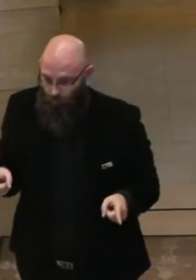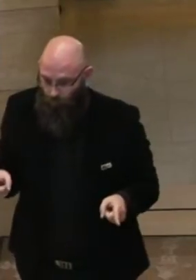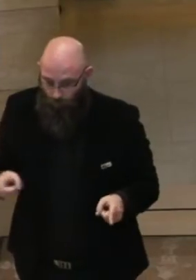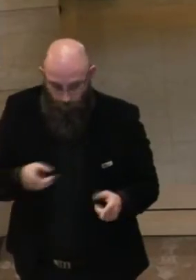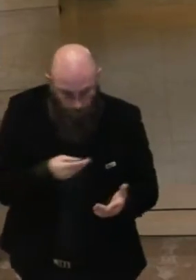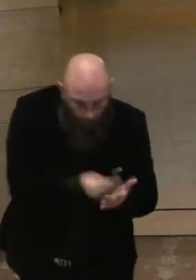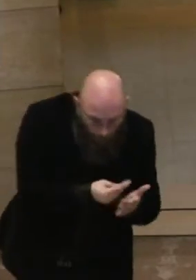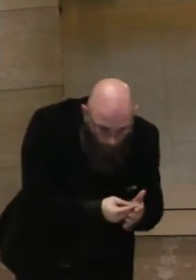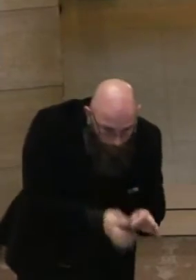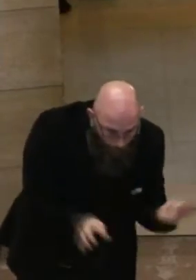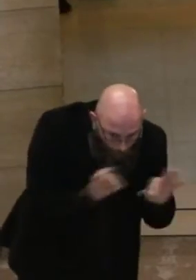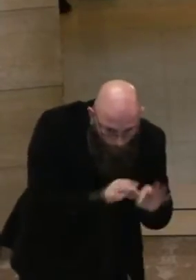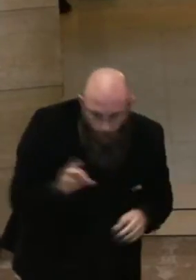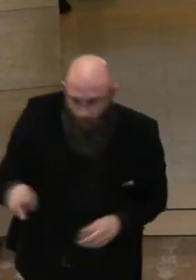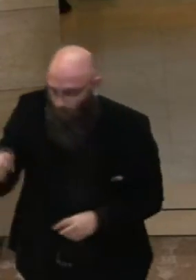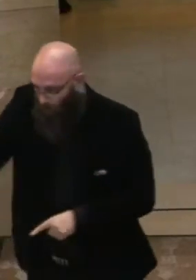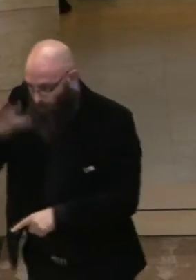stations,